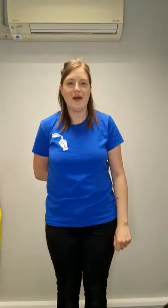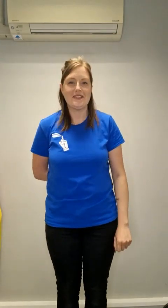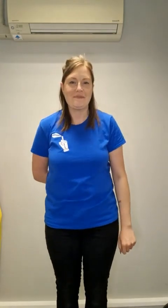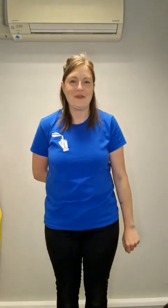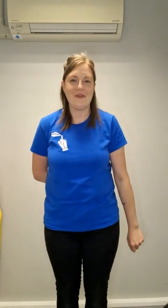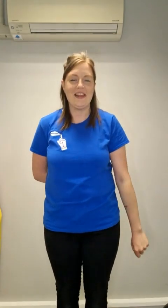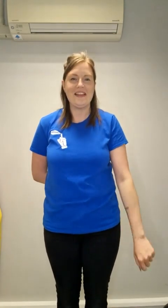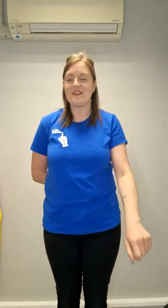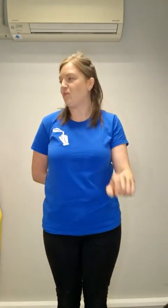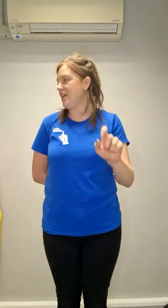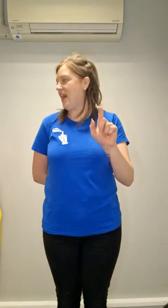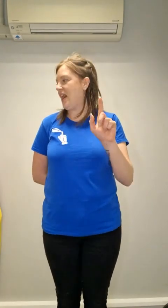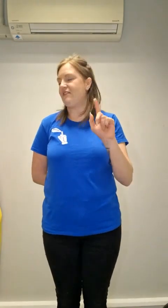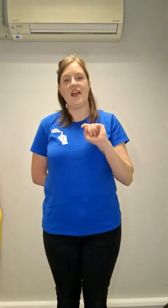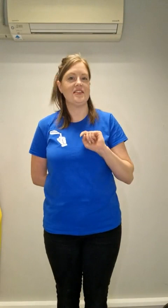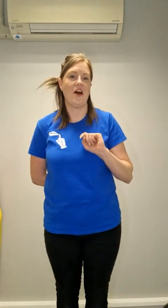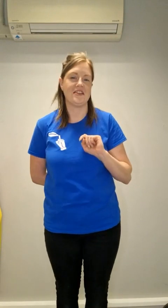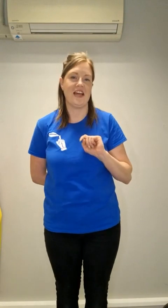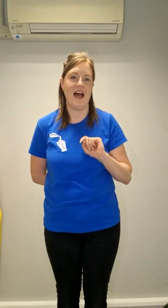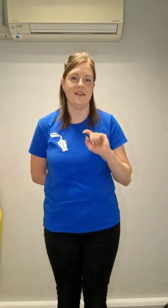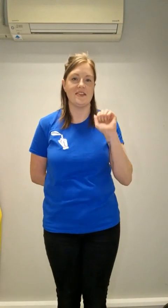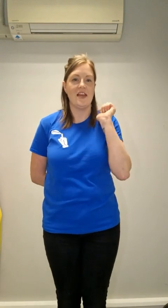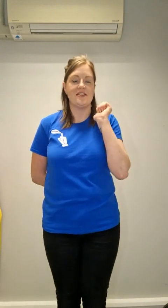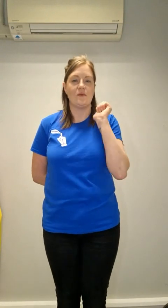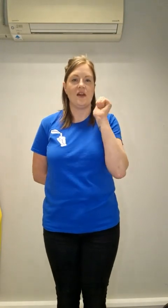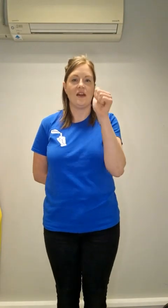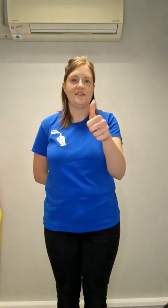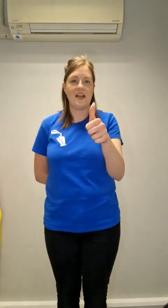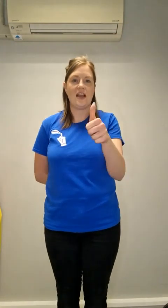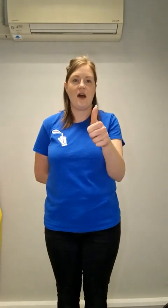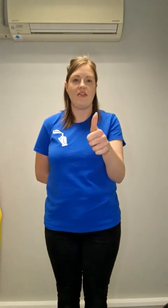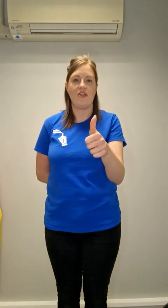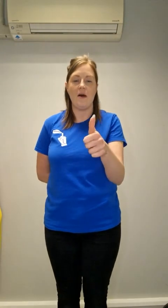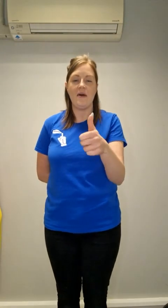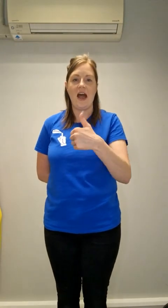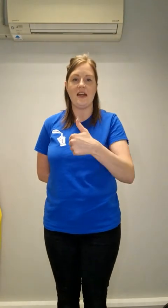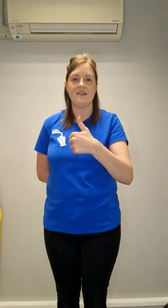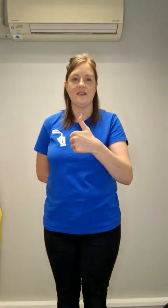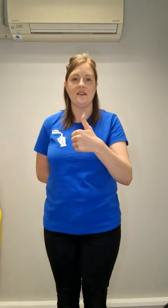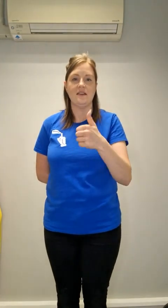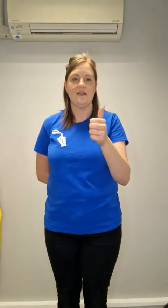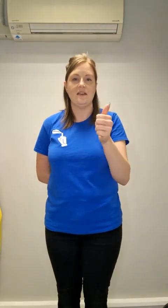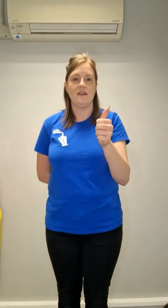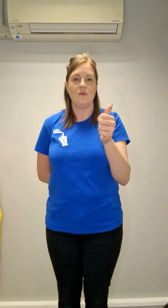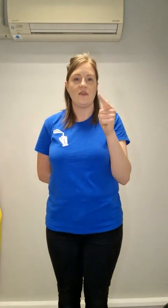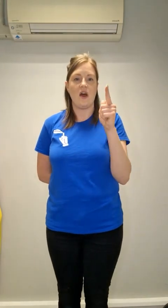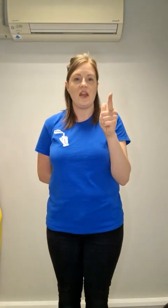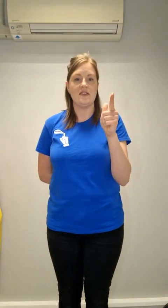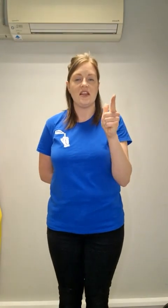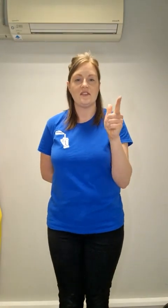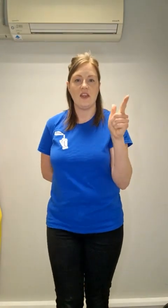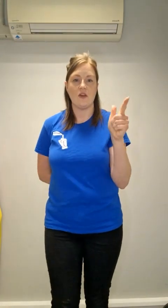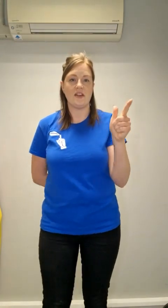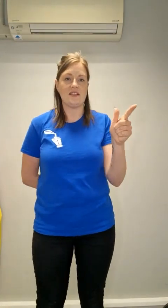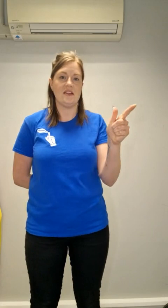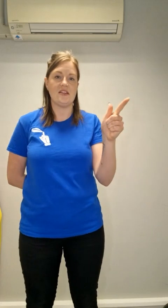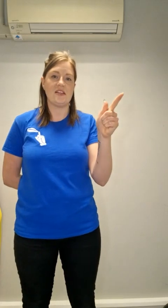Last but not least, we have a tucked hand. So we are going to take our thumb hand with our index finger extended and